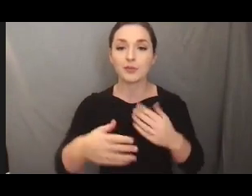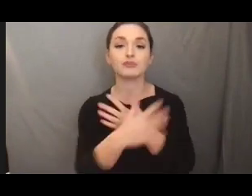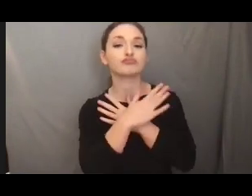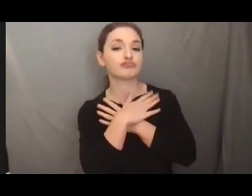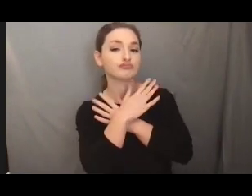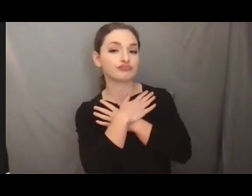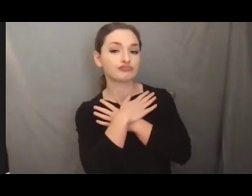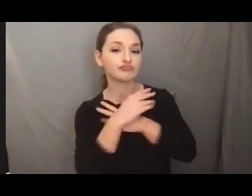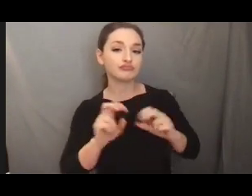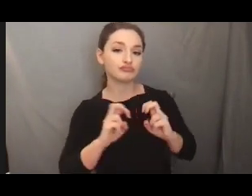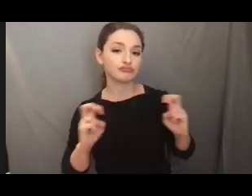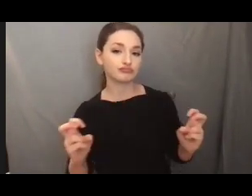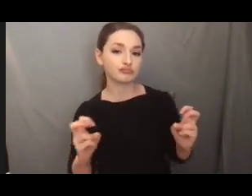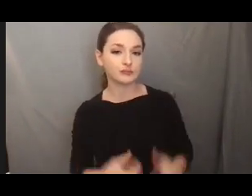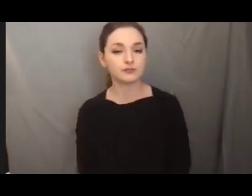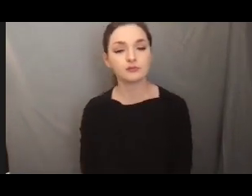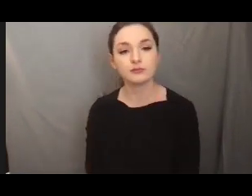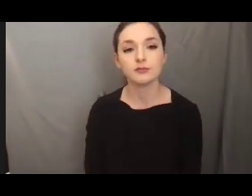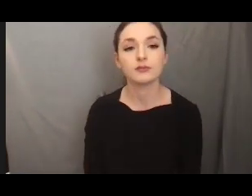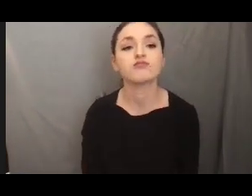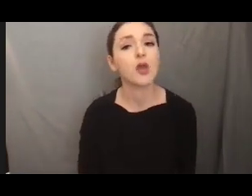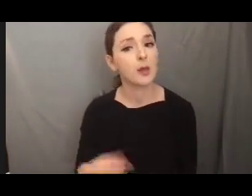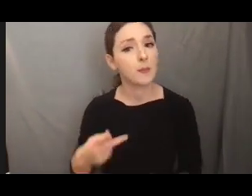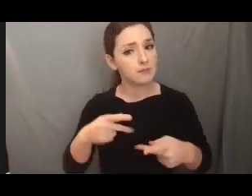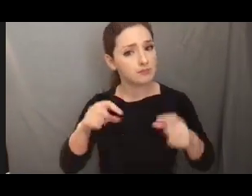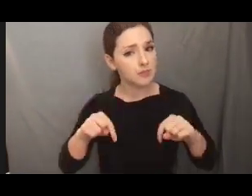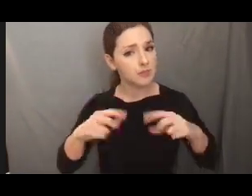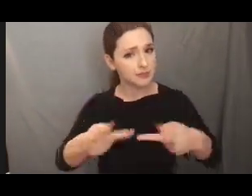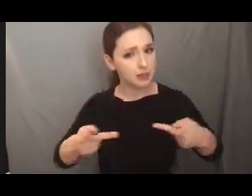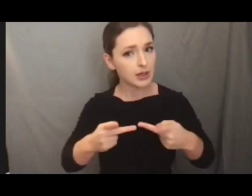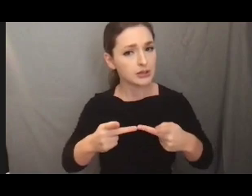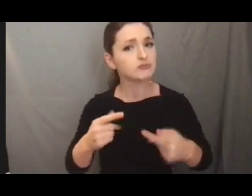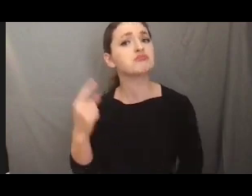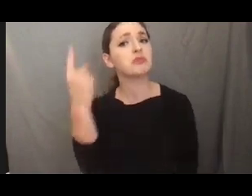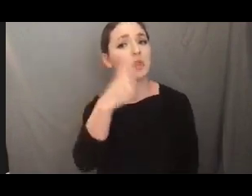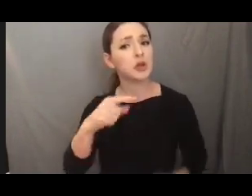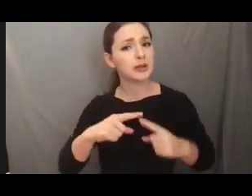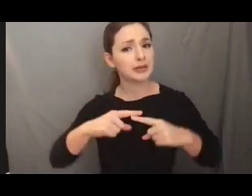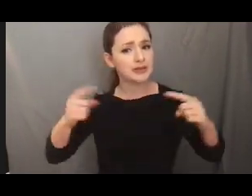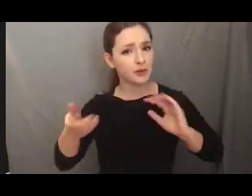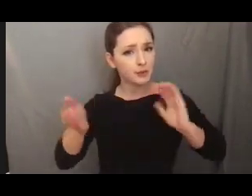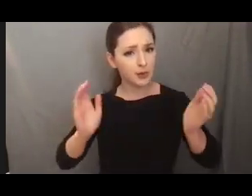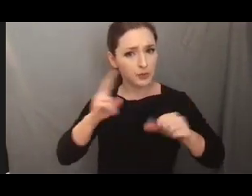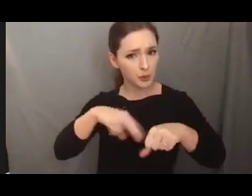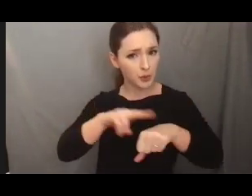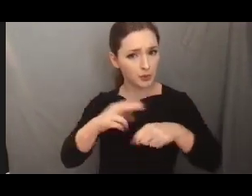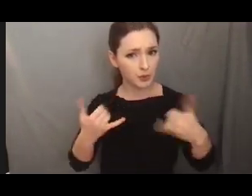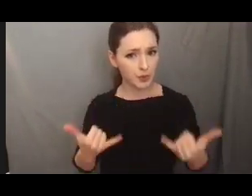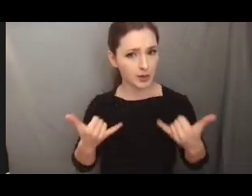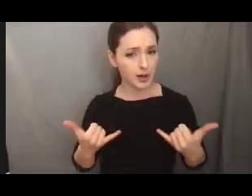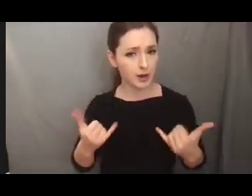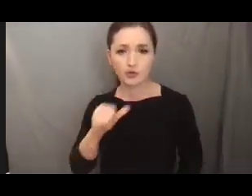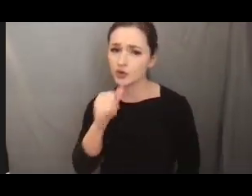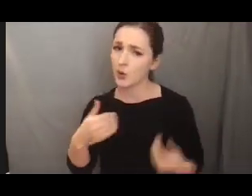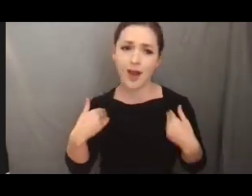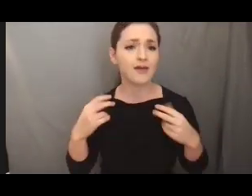chairs. So this place is going to look a little different than normal. There's a lot of places that don't have chairs when they usually do and